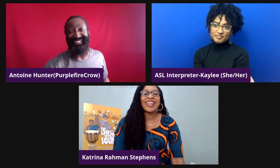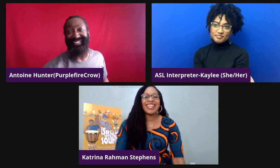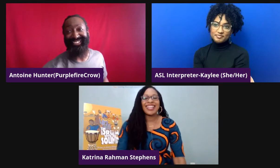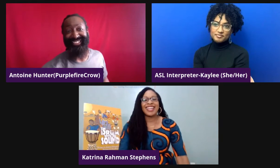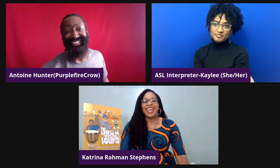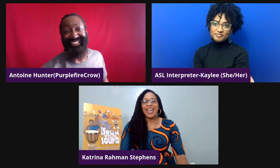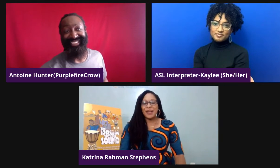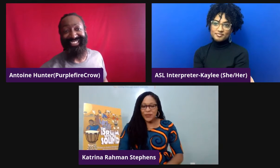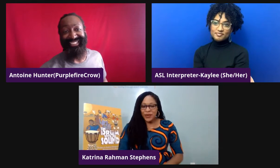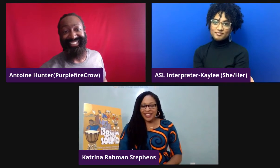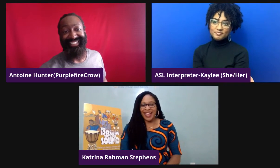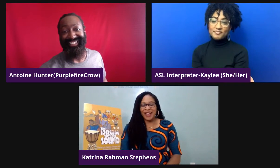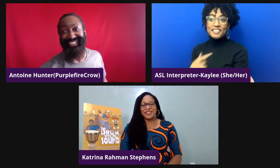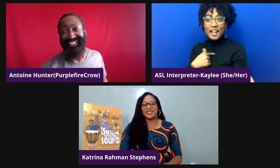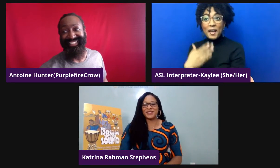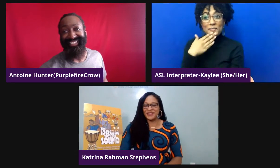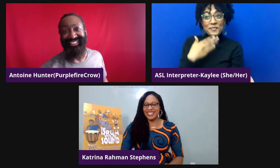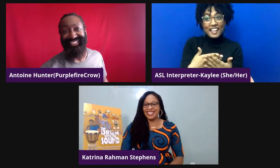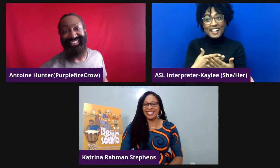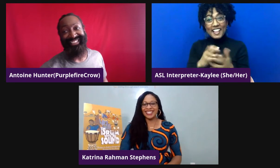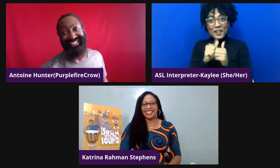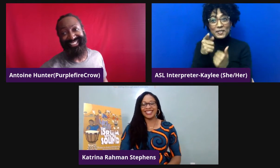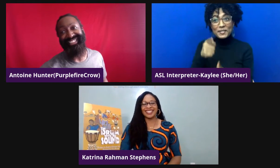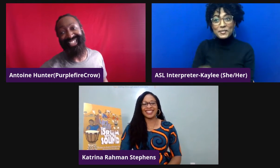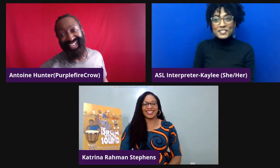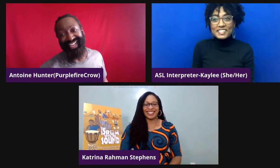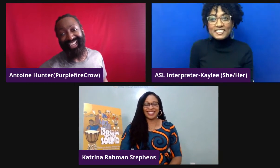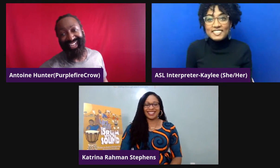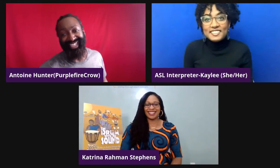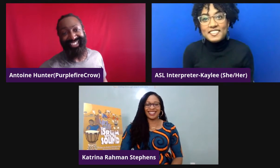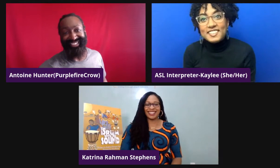Awesome. How are you? I'm well. How are you?